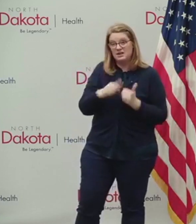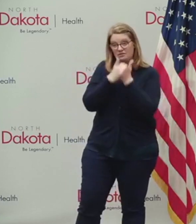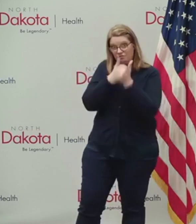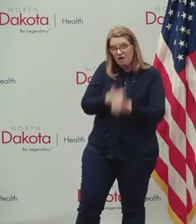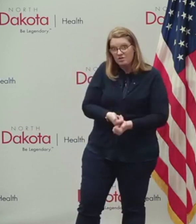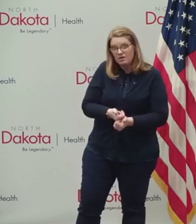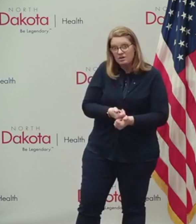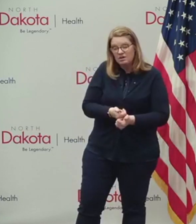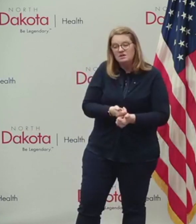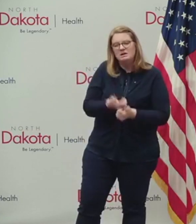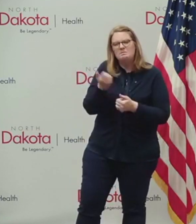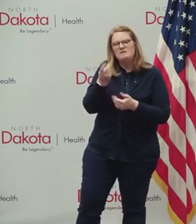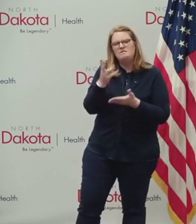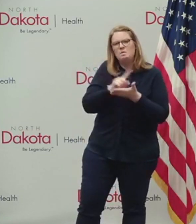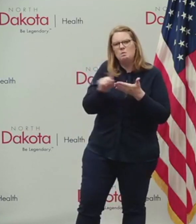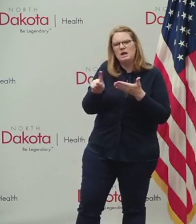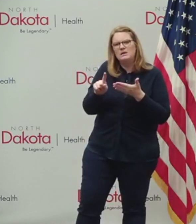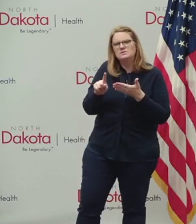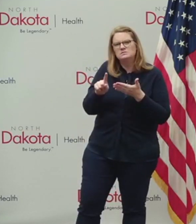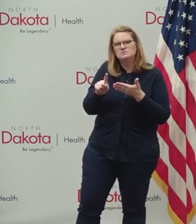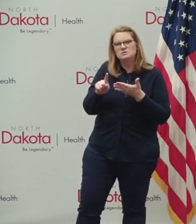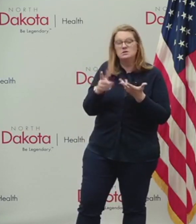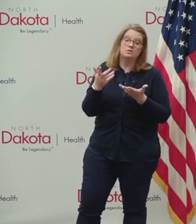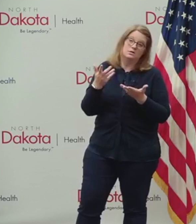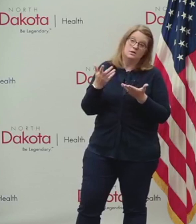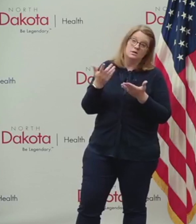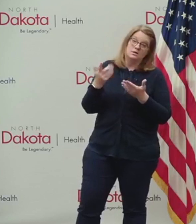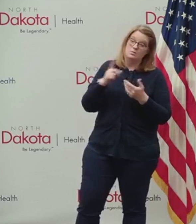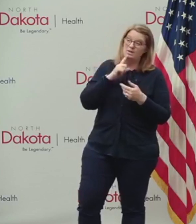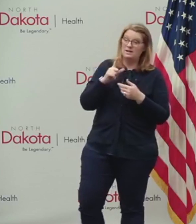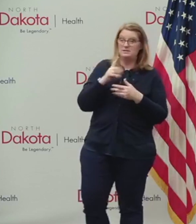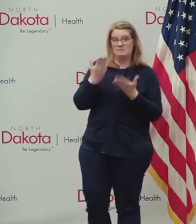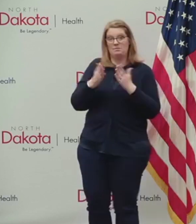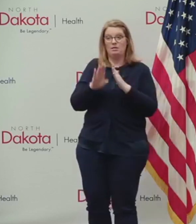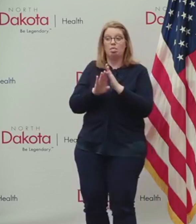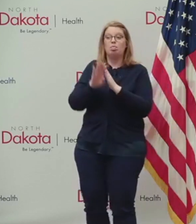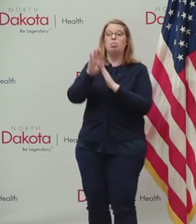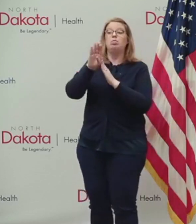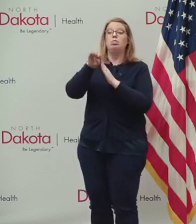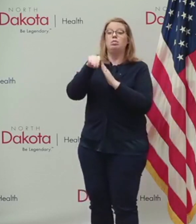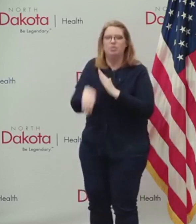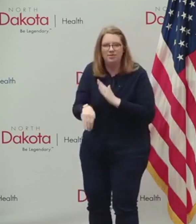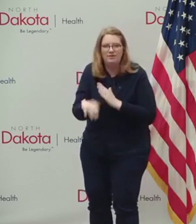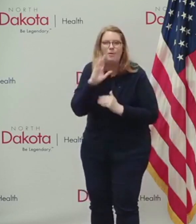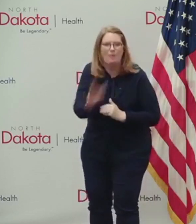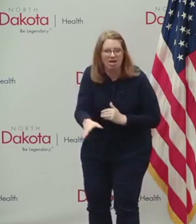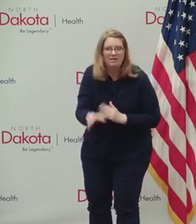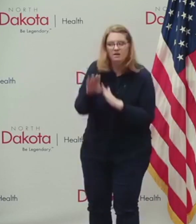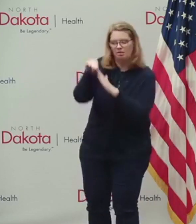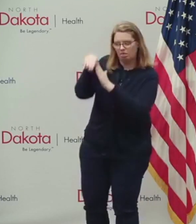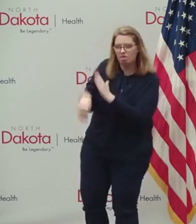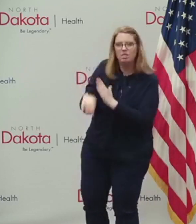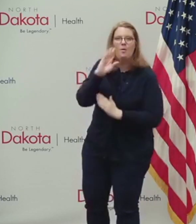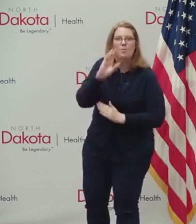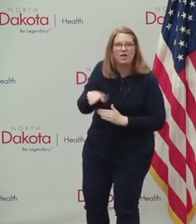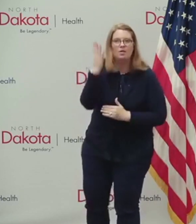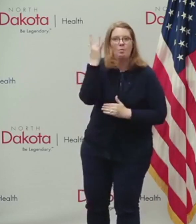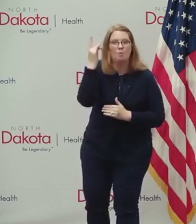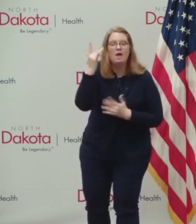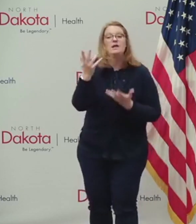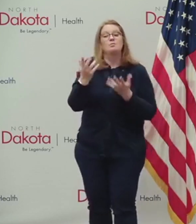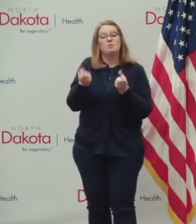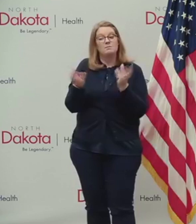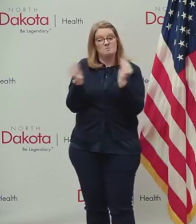would start to see, we might even see numbers go up before we saw them go down, but they would go down because places where you've had increased amount